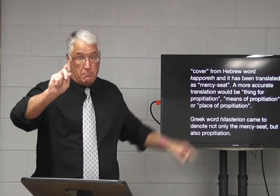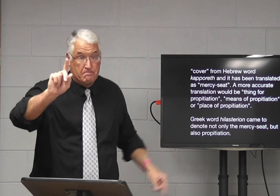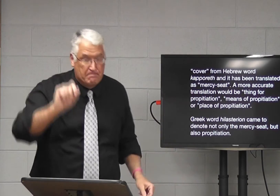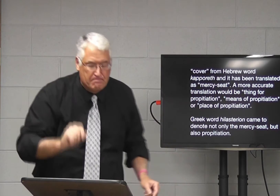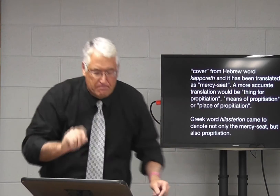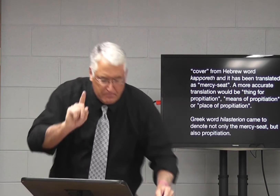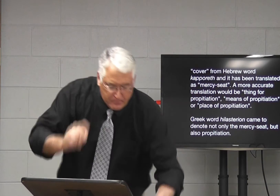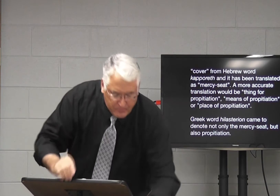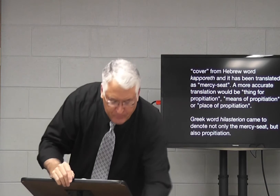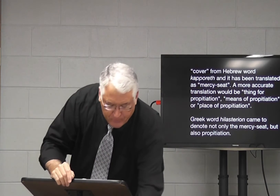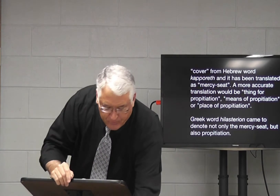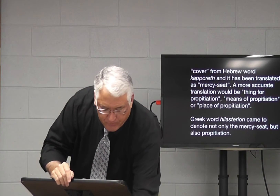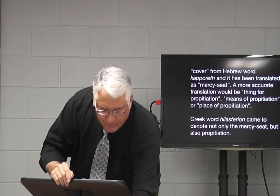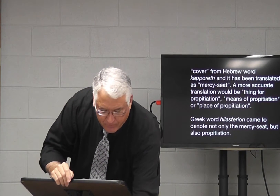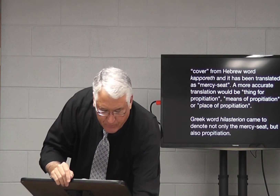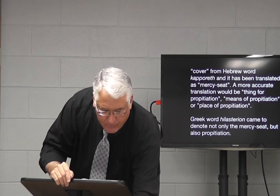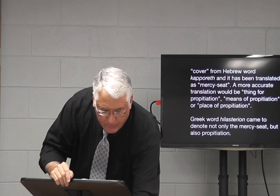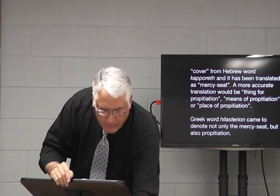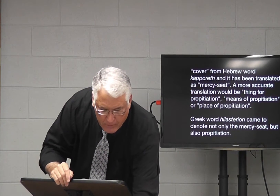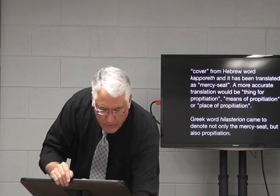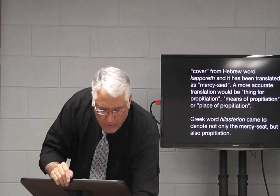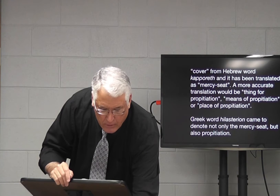Propitiation, okay. We'll explain this more here in a minute.